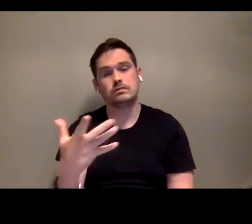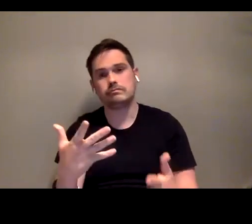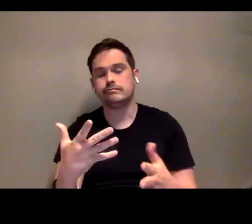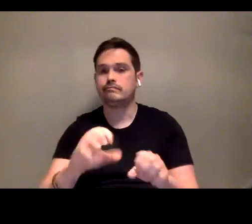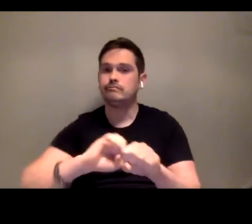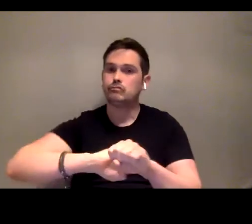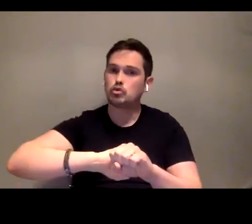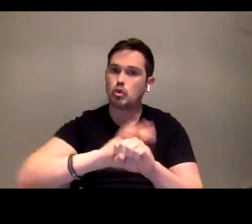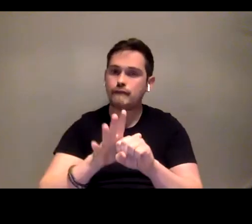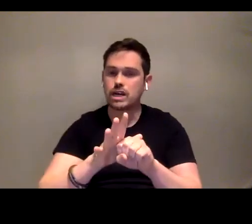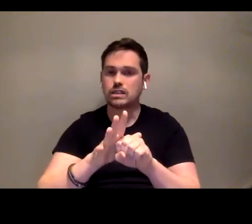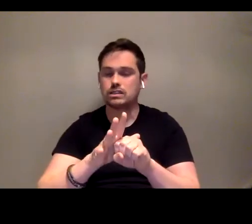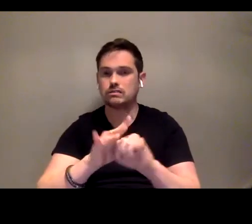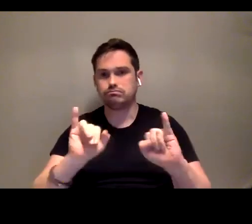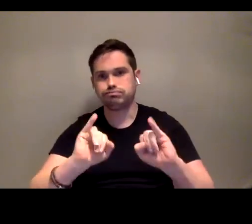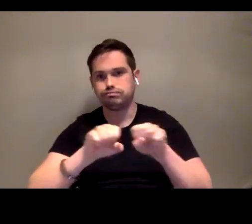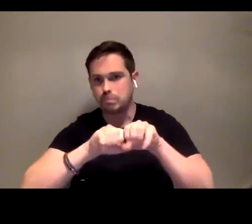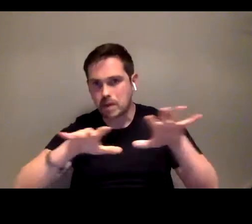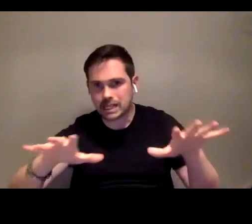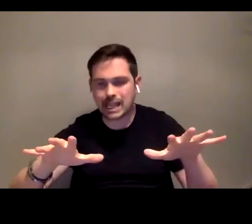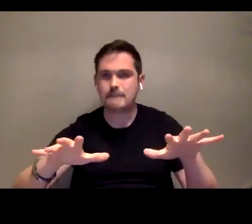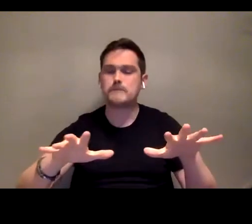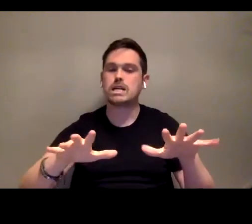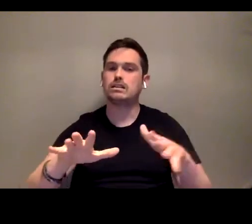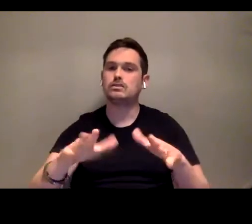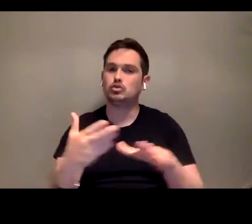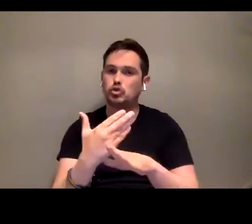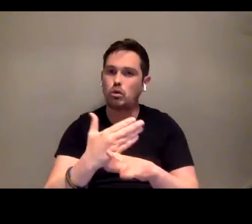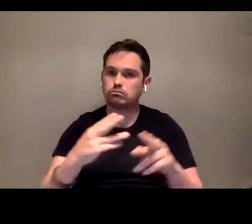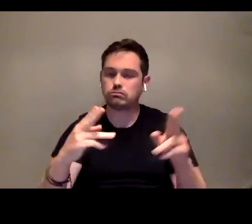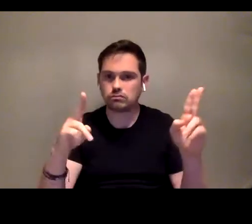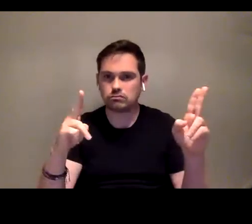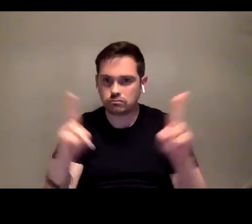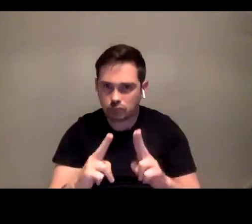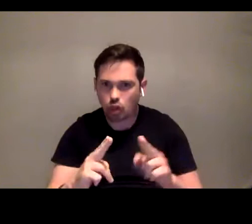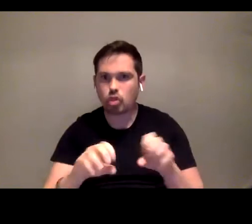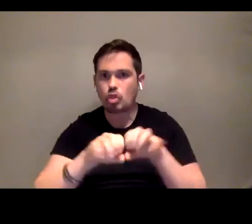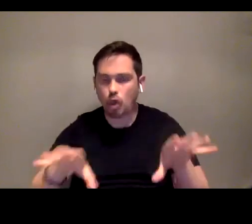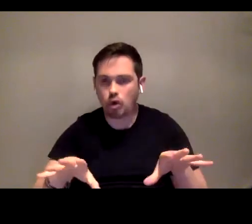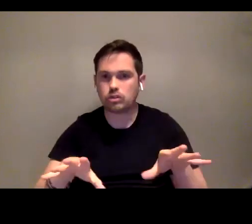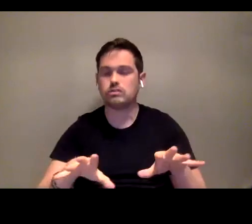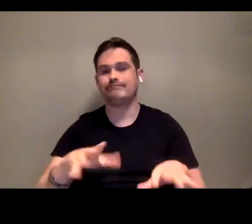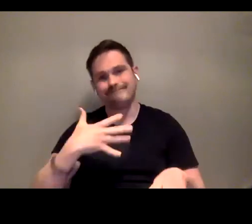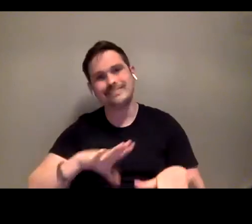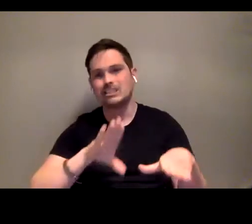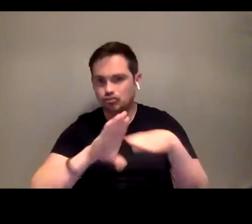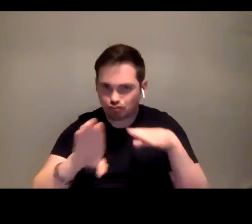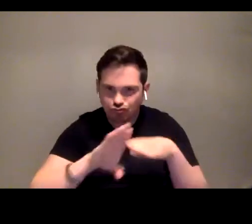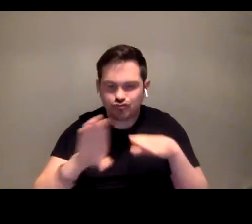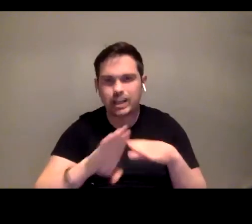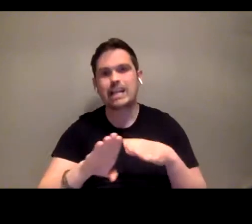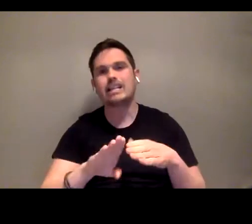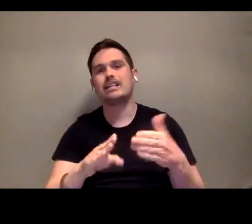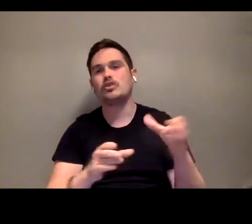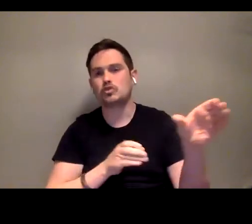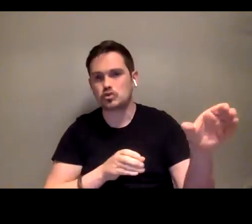pandemic. Now, obviously that requires training, it requires transition, it requires lots of support for different communities that are transitioning in and out of different types of